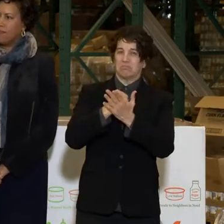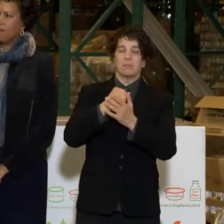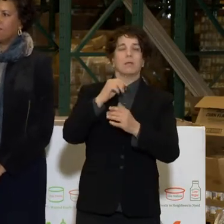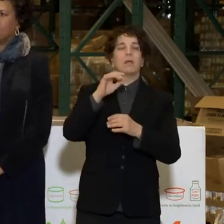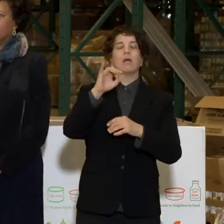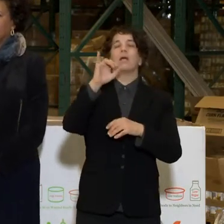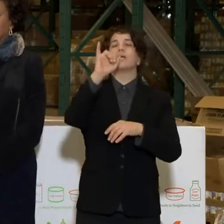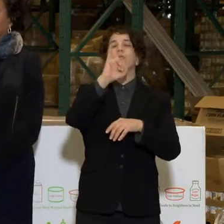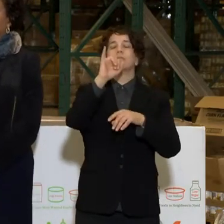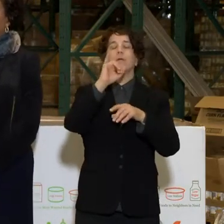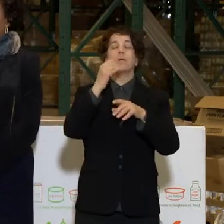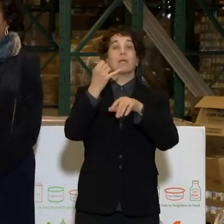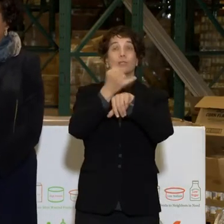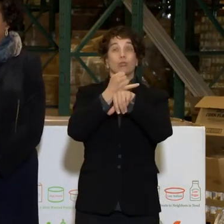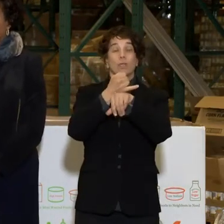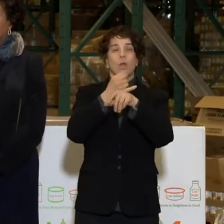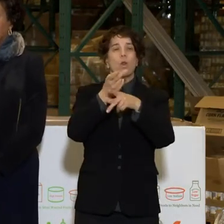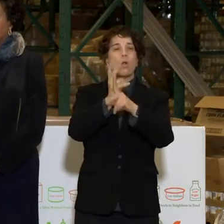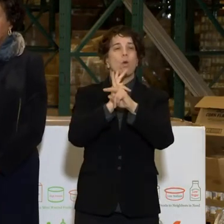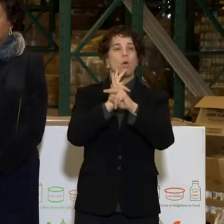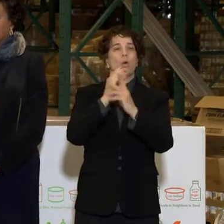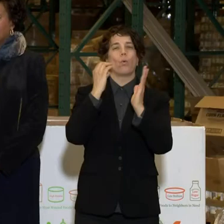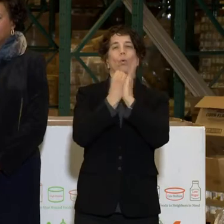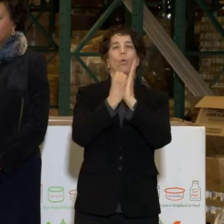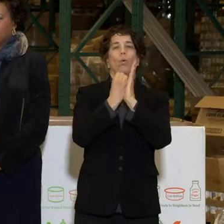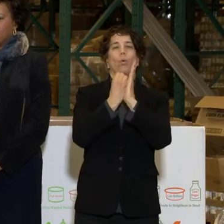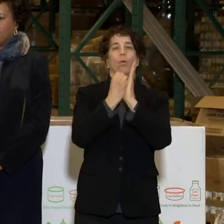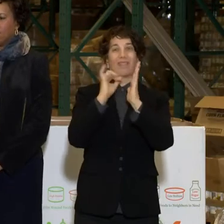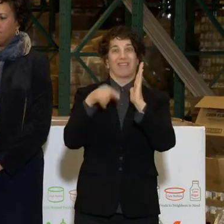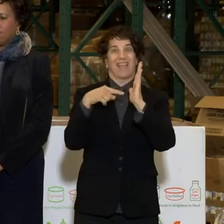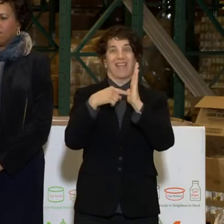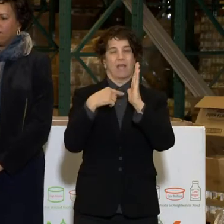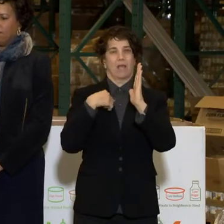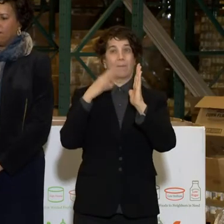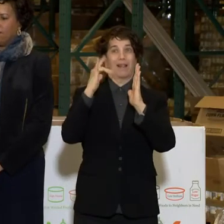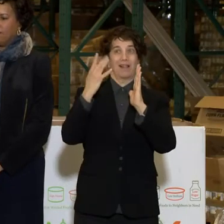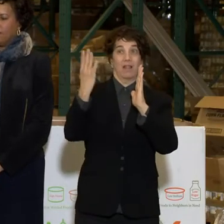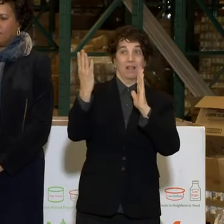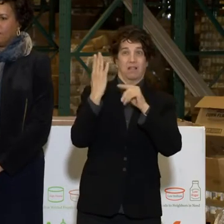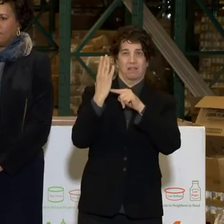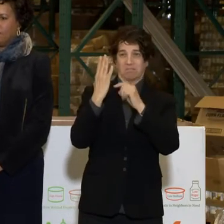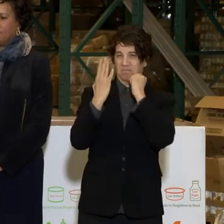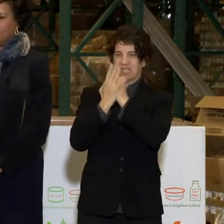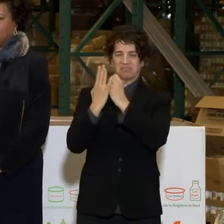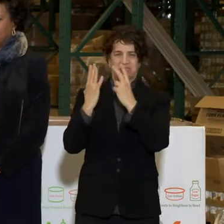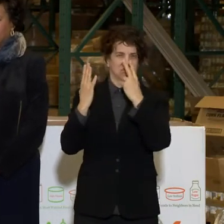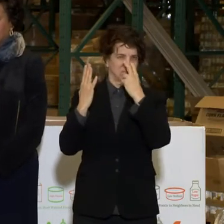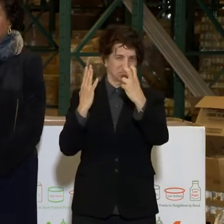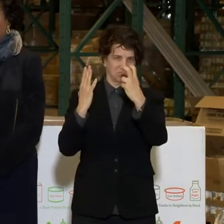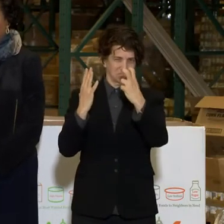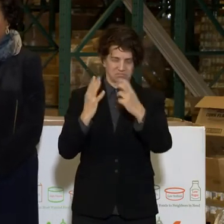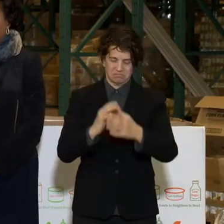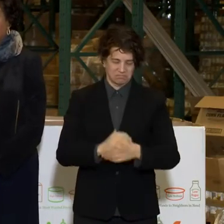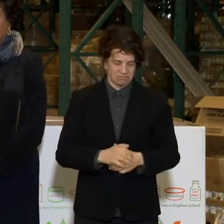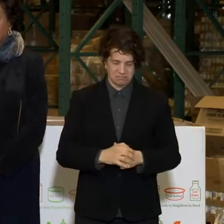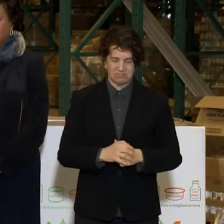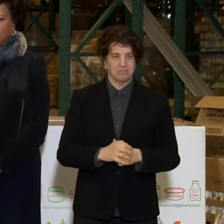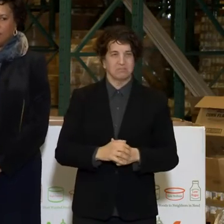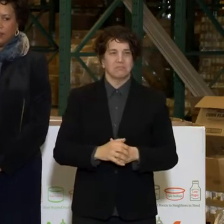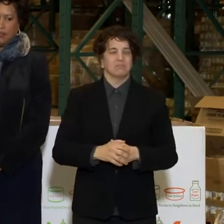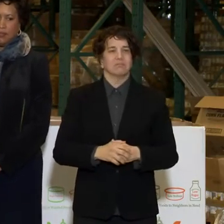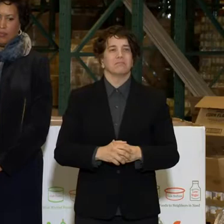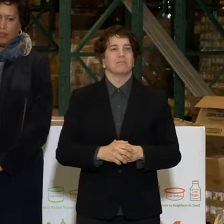U.S. Treasury for the federal workers, all 800,000 of them. A bill for federal workers and their